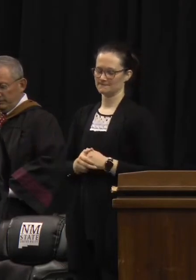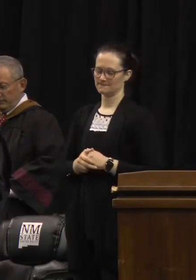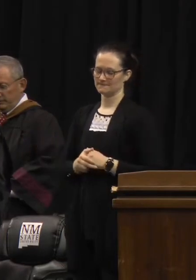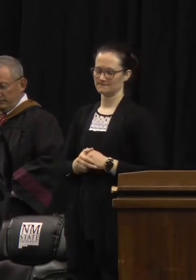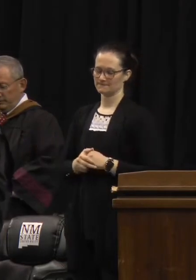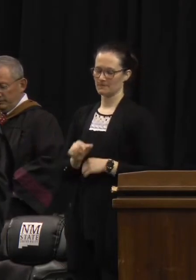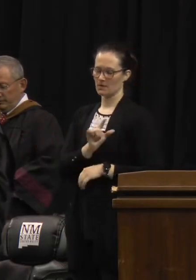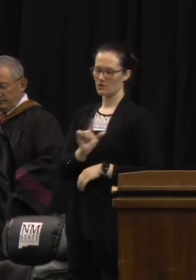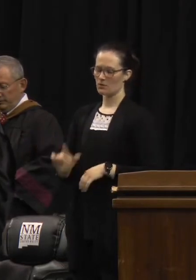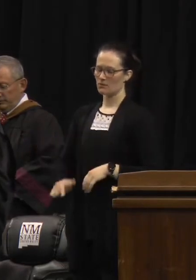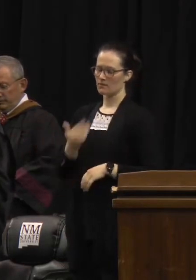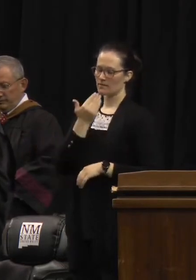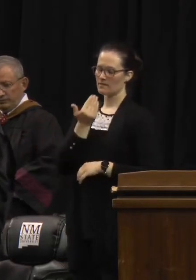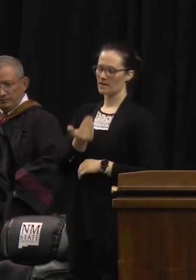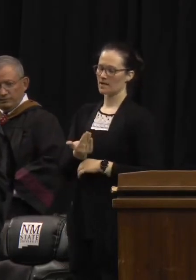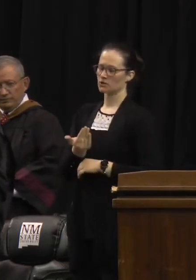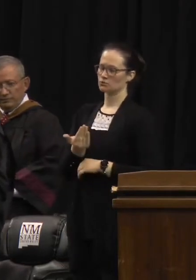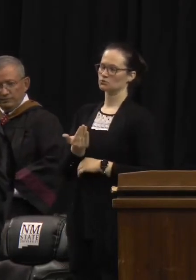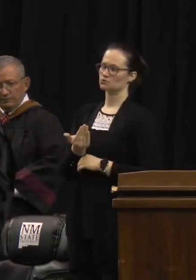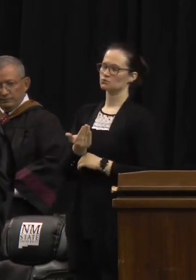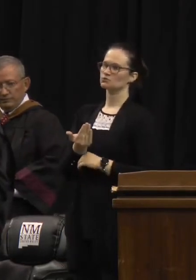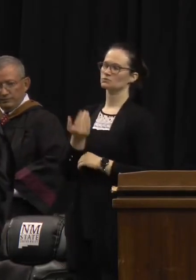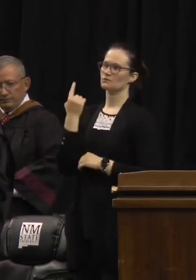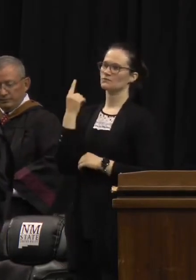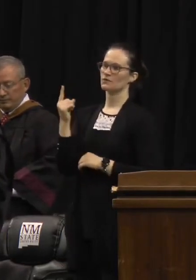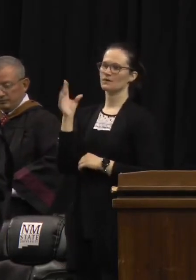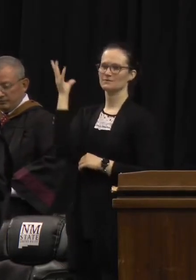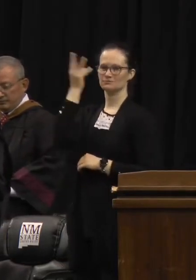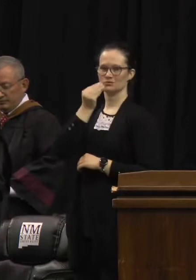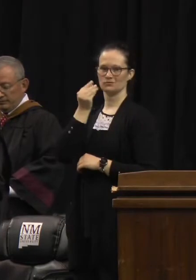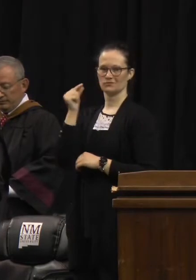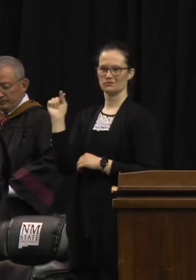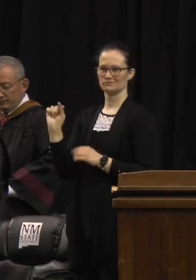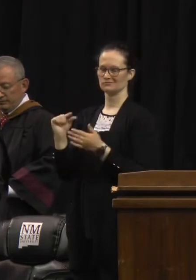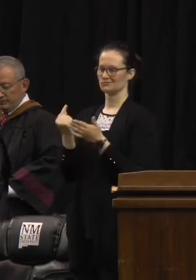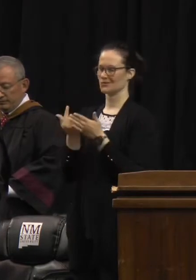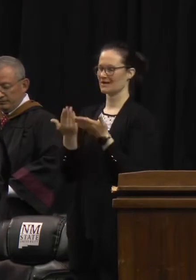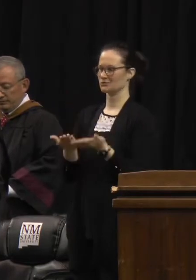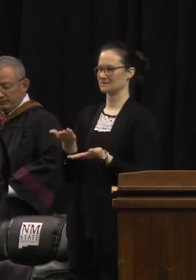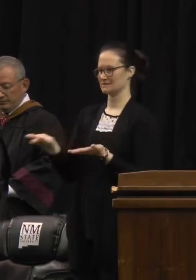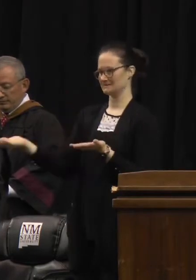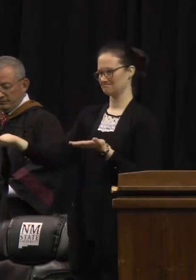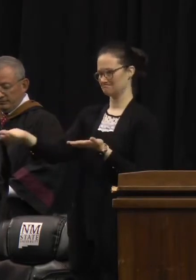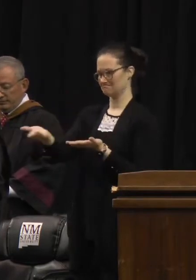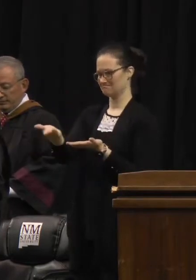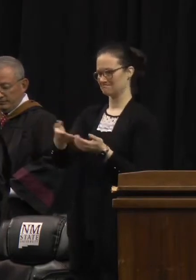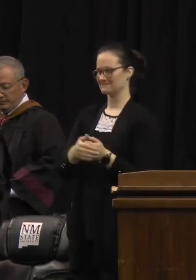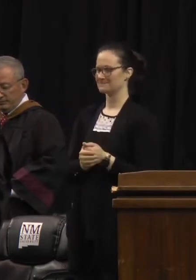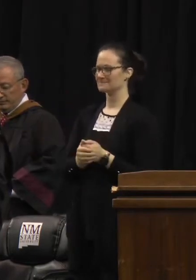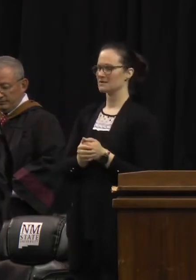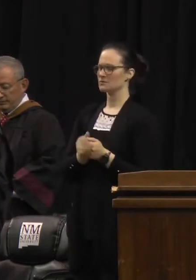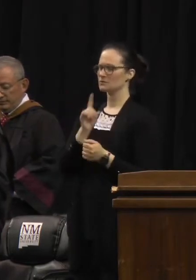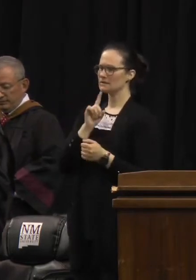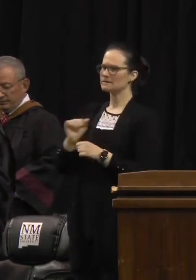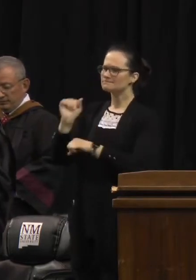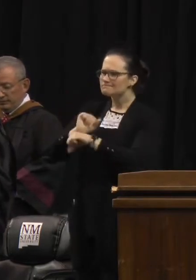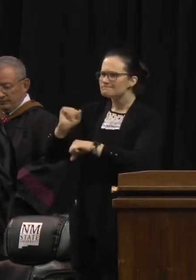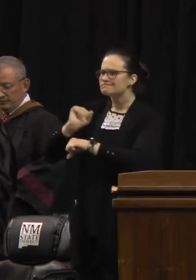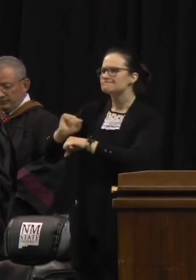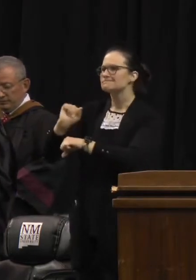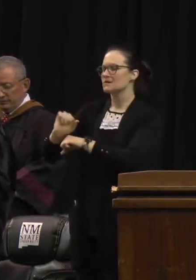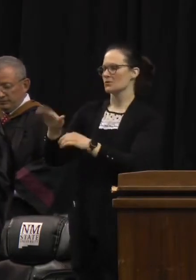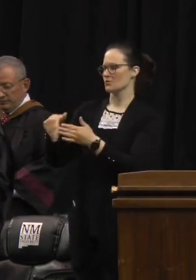Lord, we would thank you for these beautiful graduates and all the hard work that has brought them to